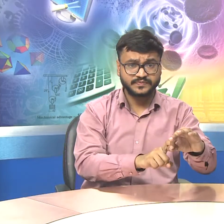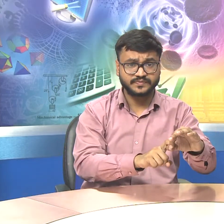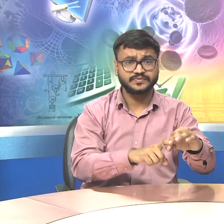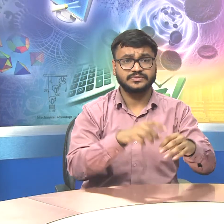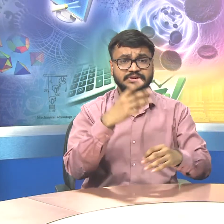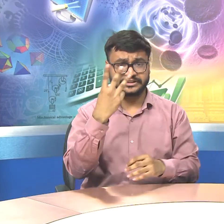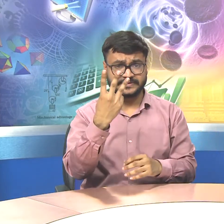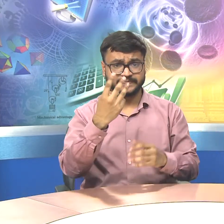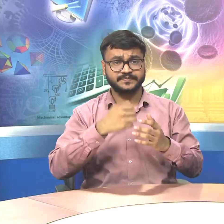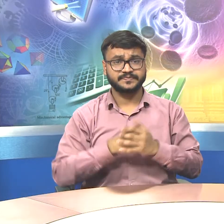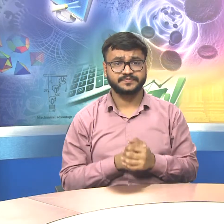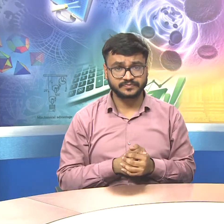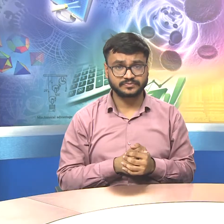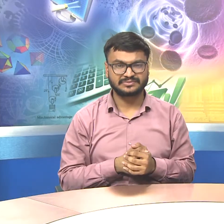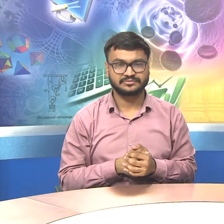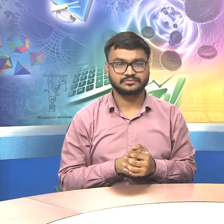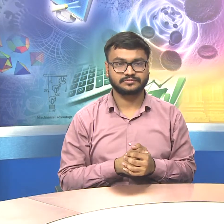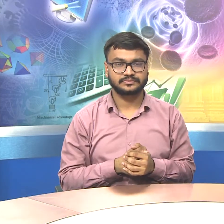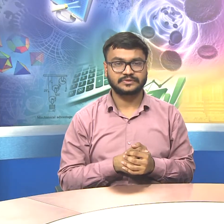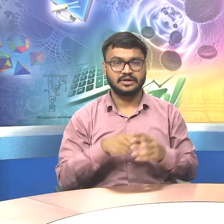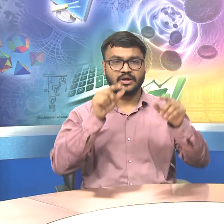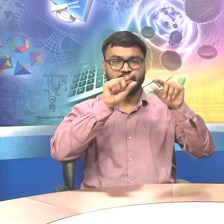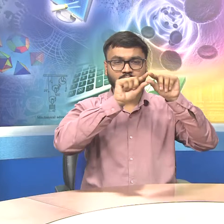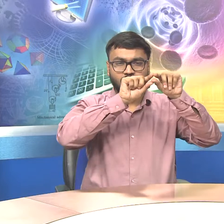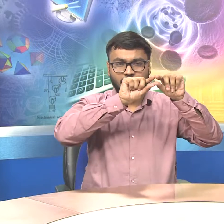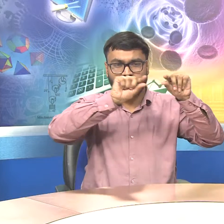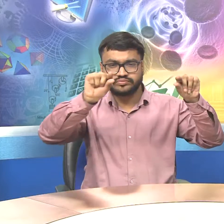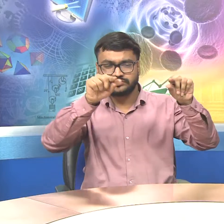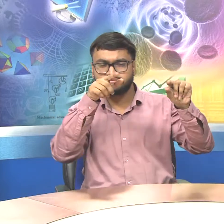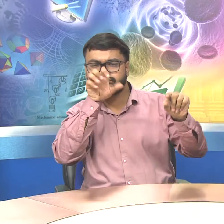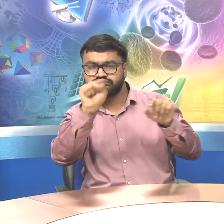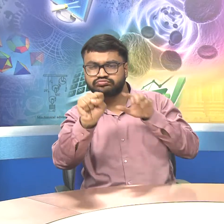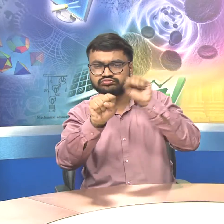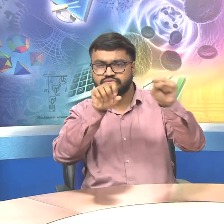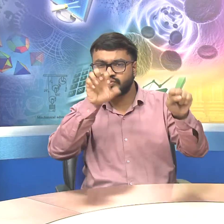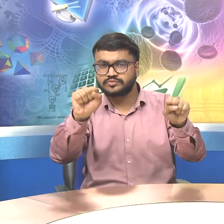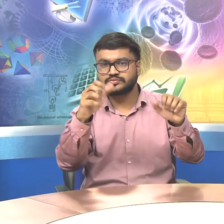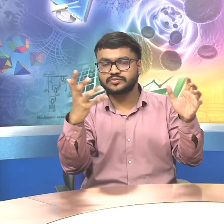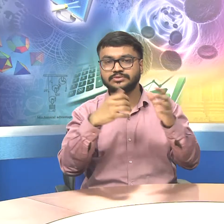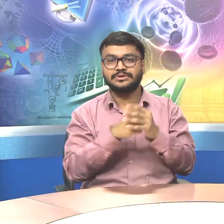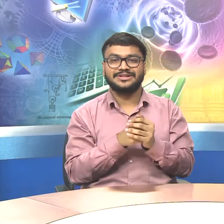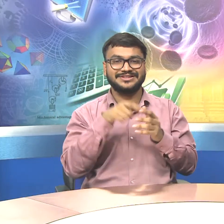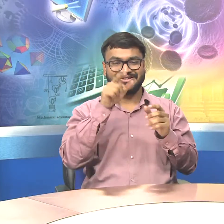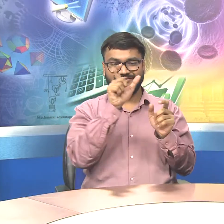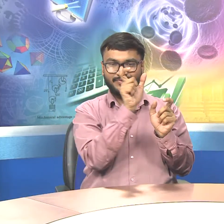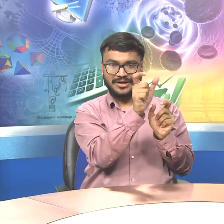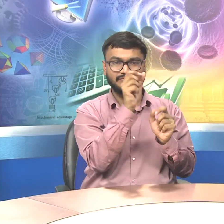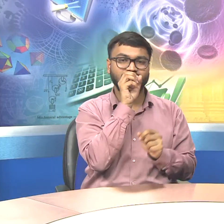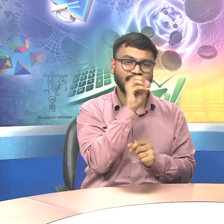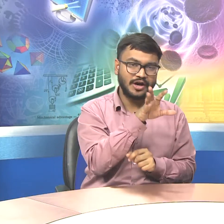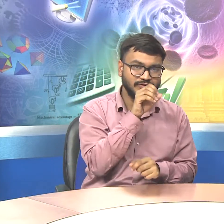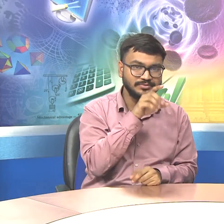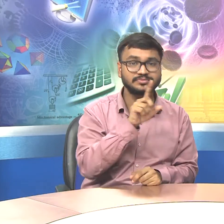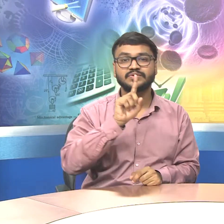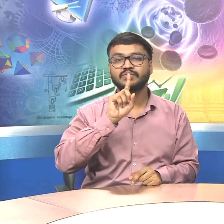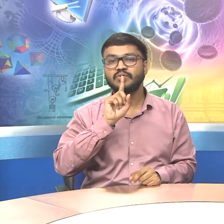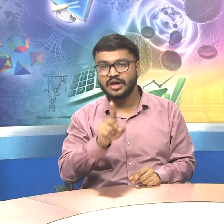Now identify the sentences, whether it is simple, order, quotient and negative.